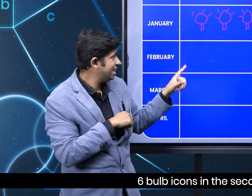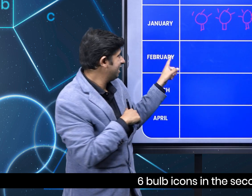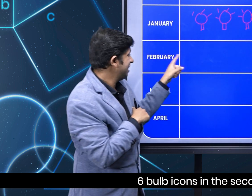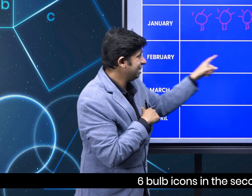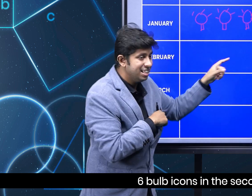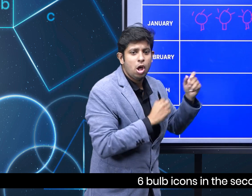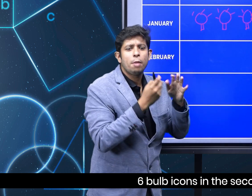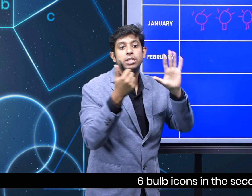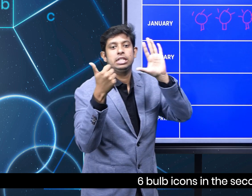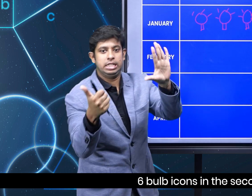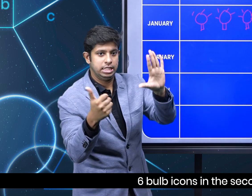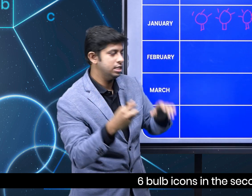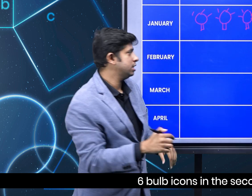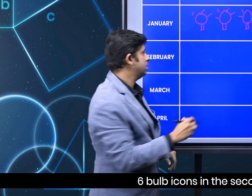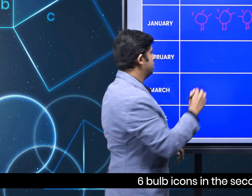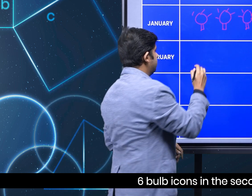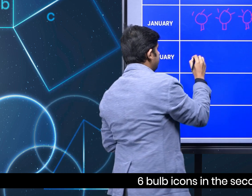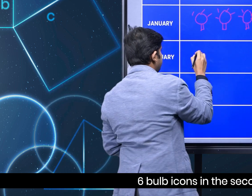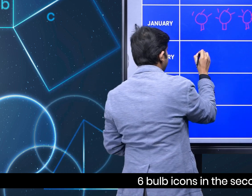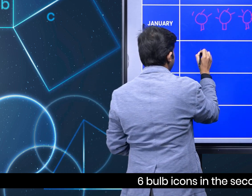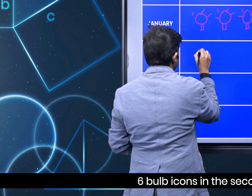Six bulb icons in the second row.